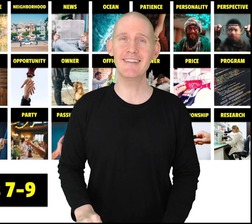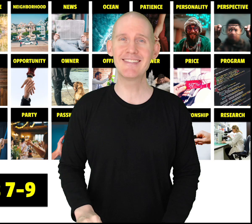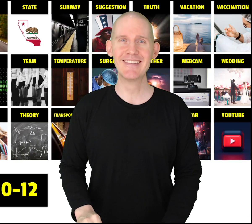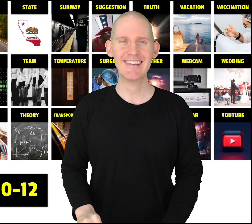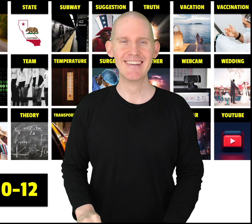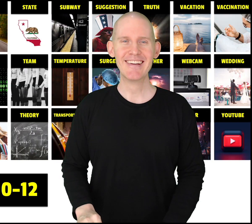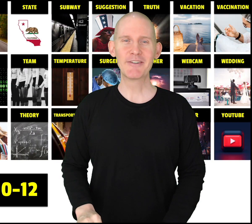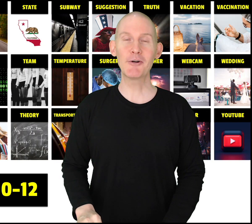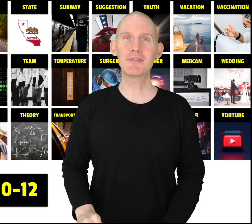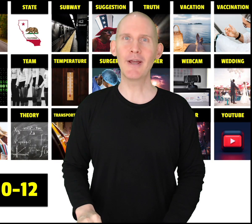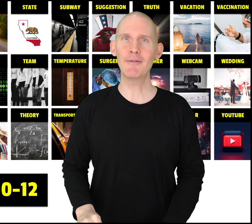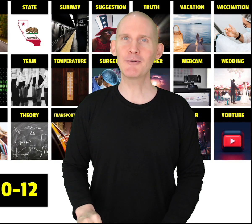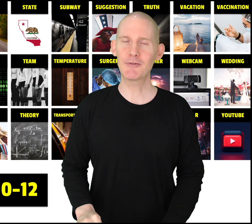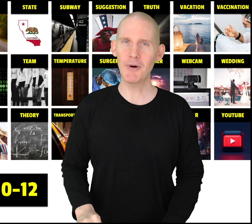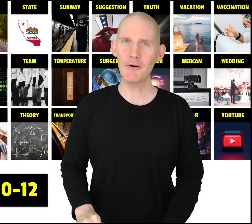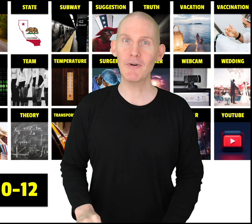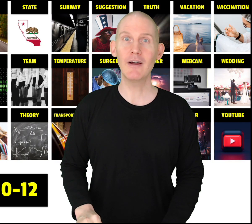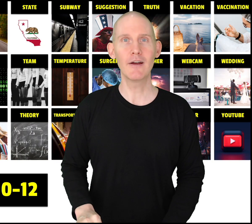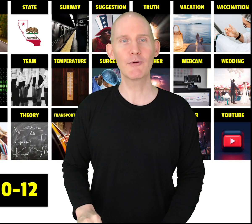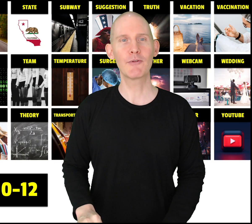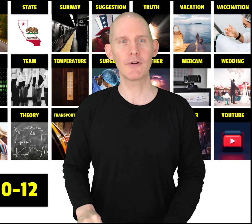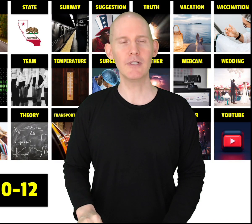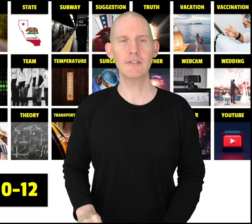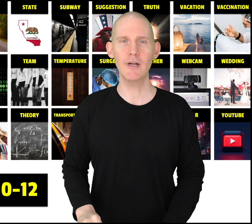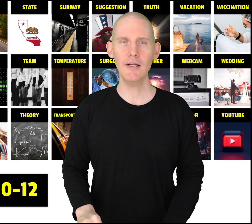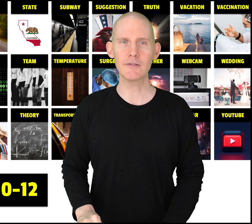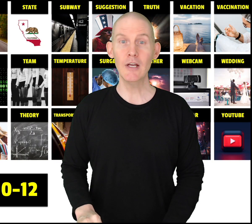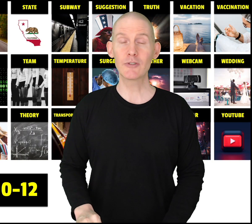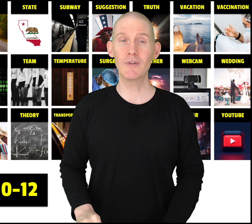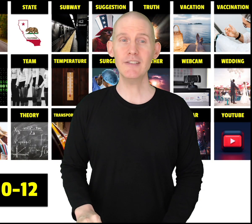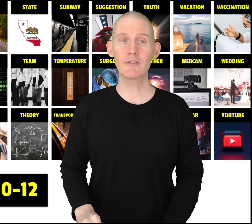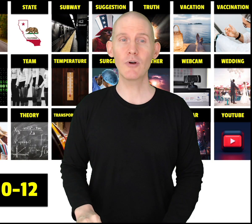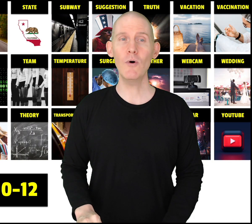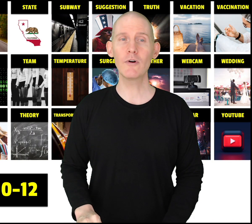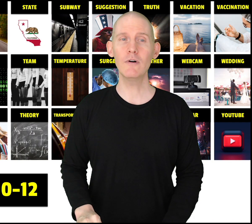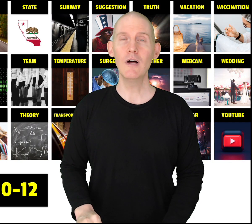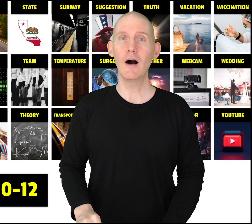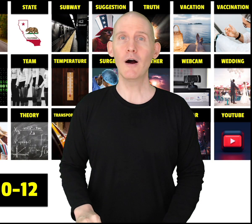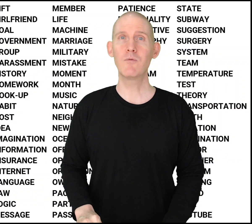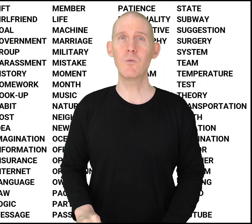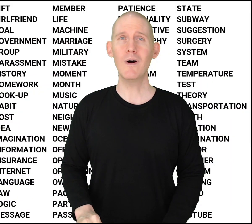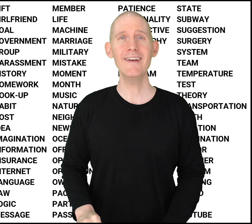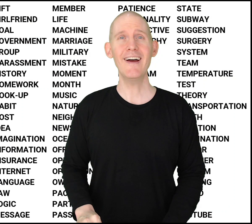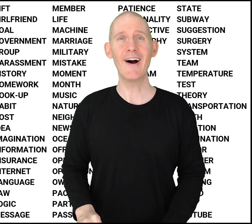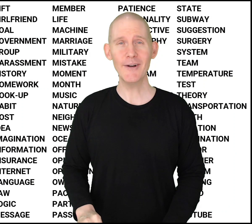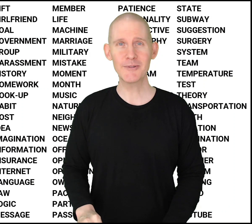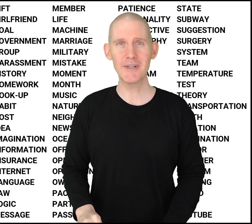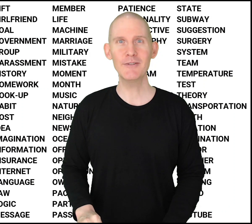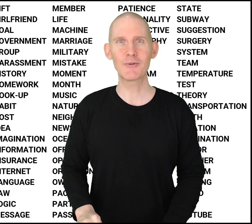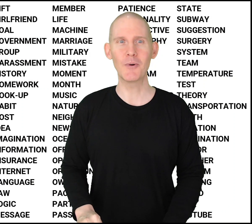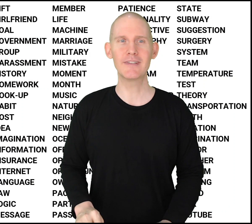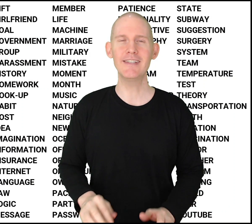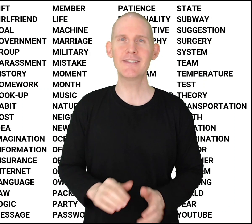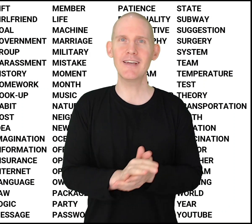signs. Groups 10 through 12, another 30 signs. So that's a total of 120